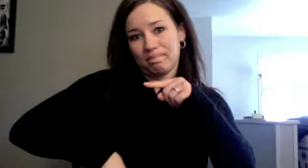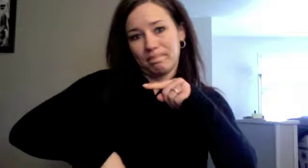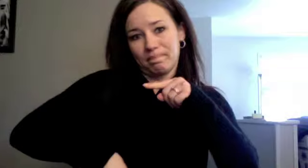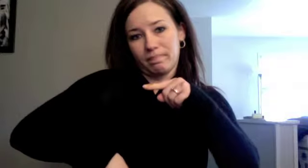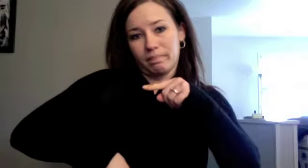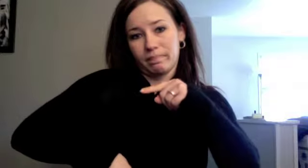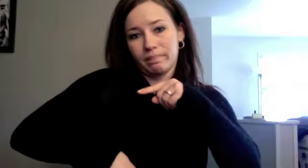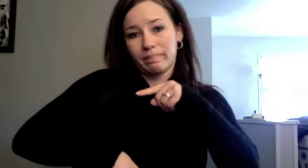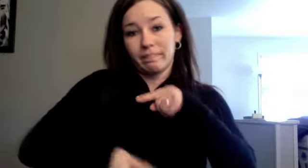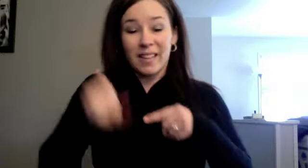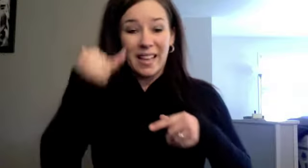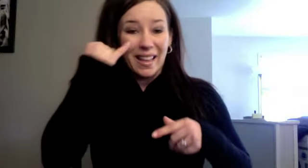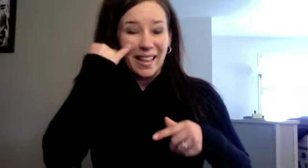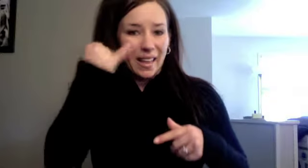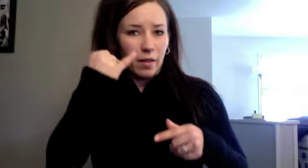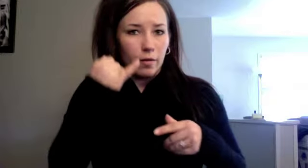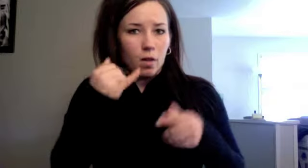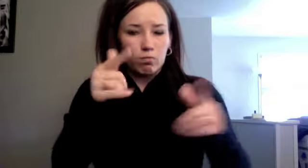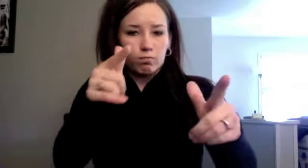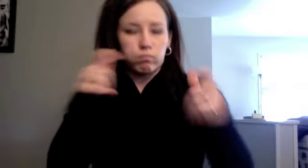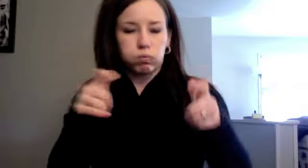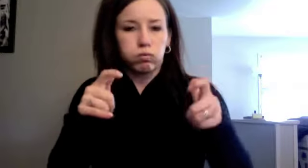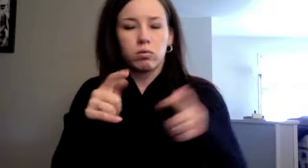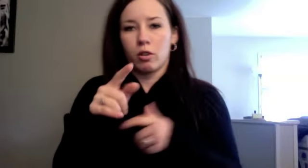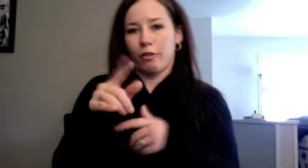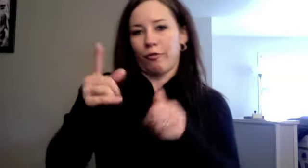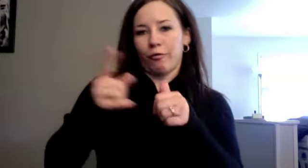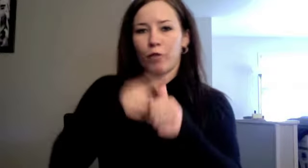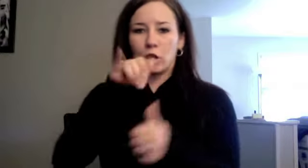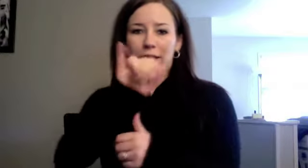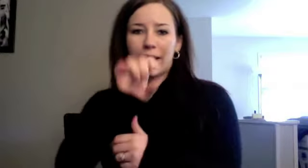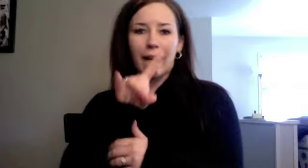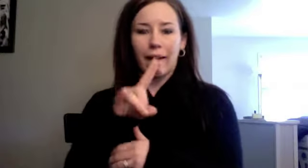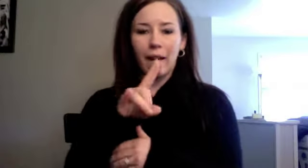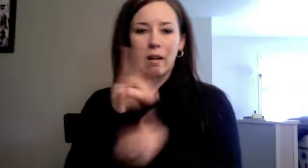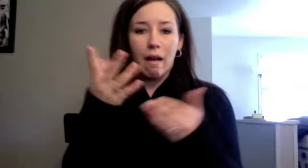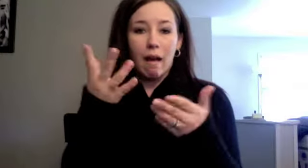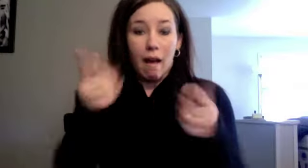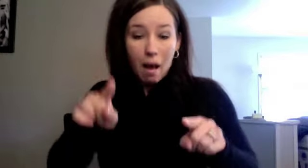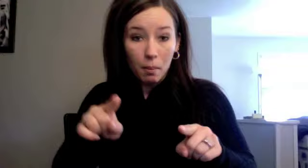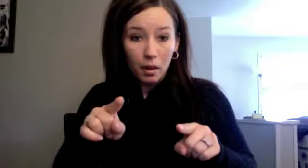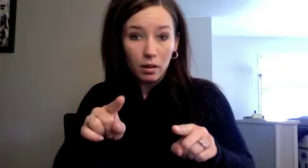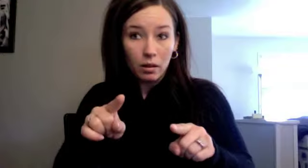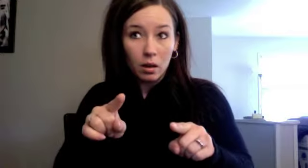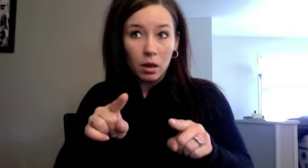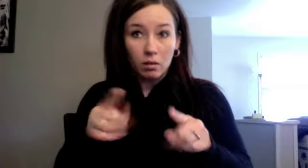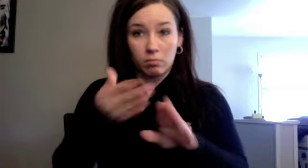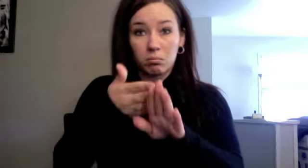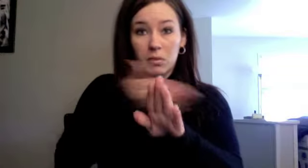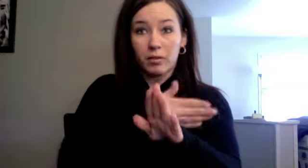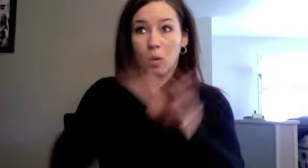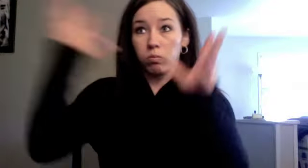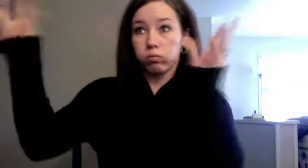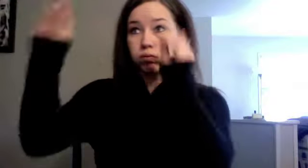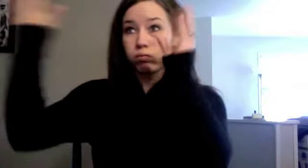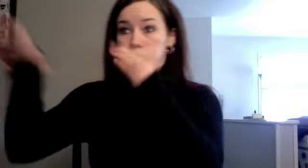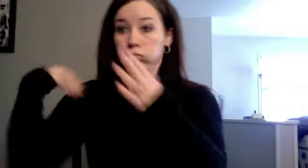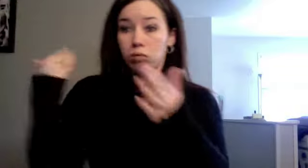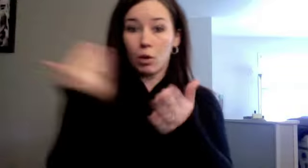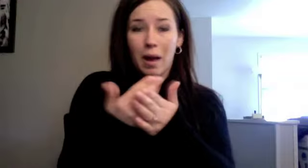Unless they receive prompt first aid attention until medical help arrives, they will suffer irreparable brain damage and then die within